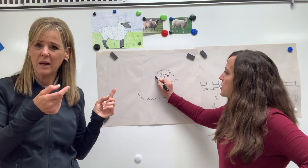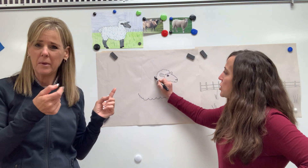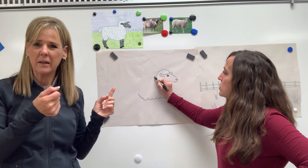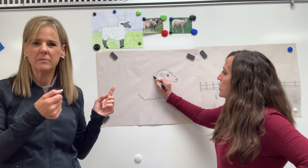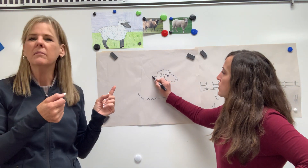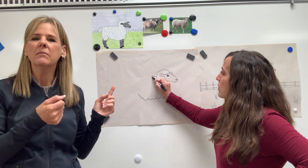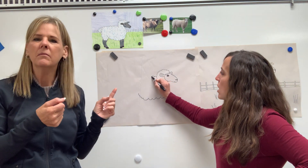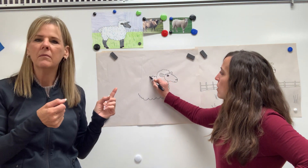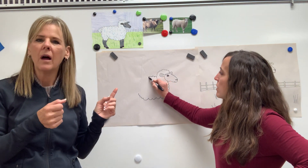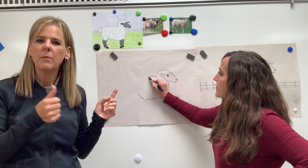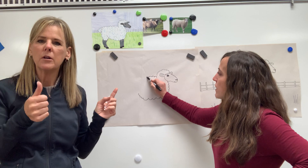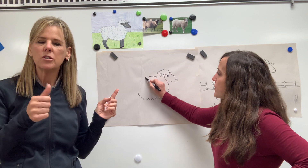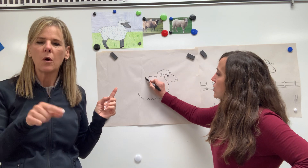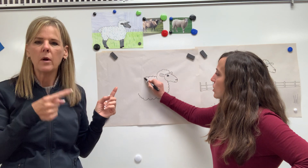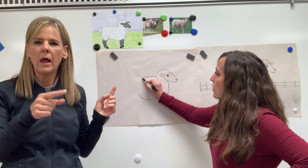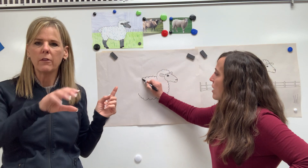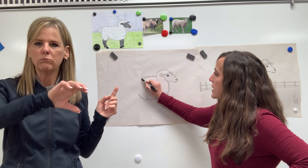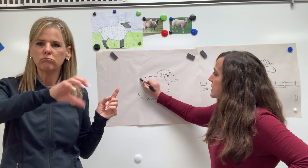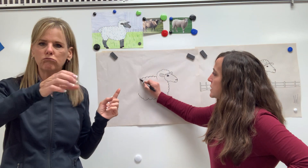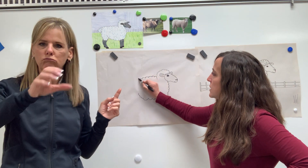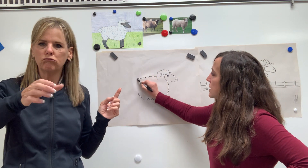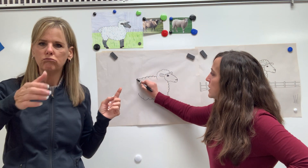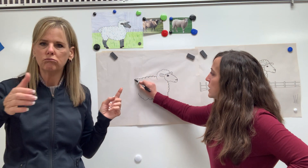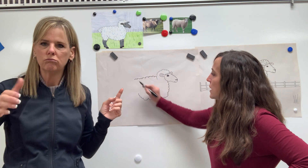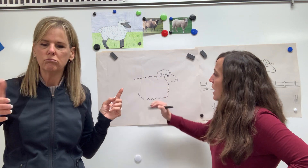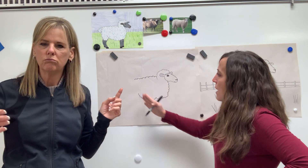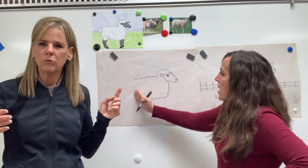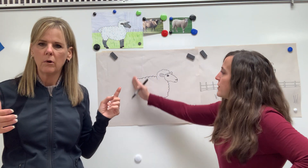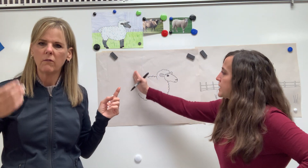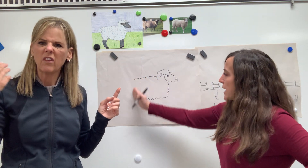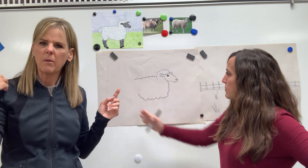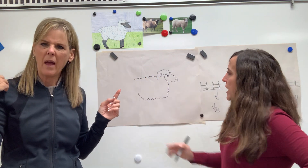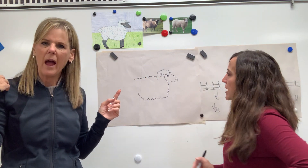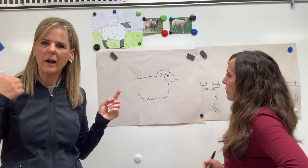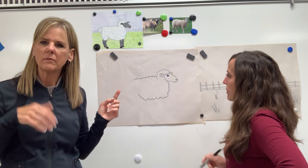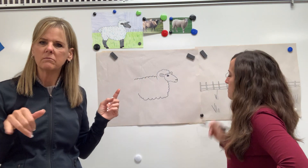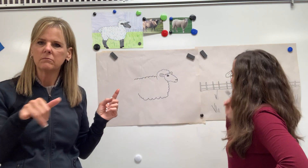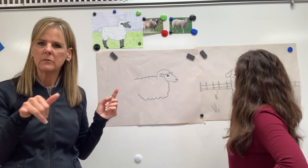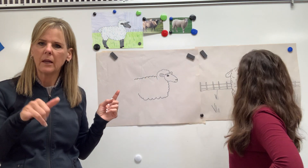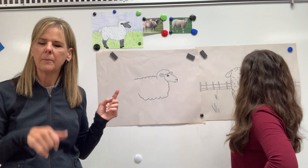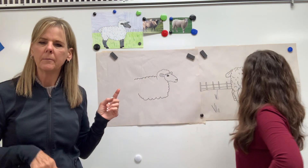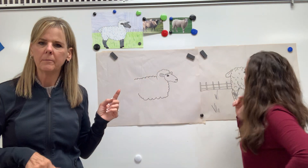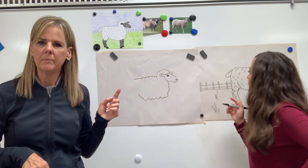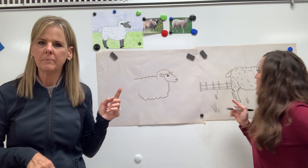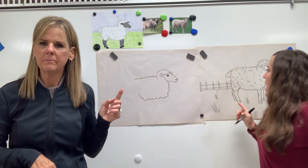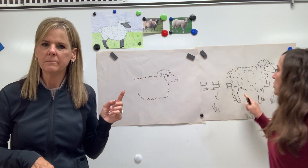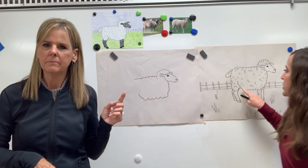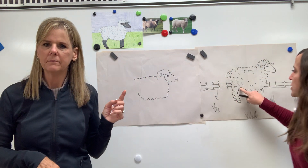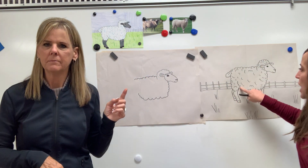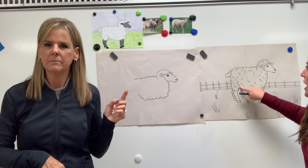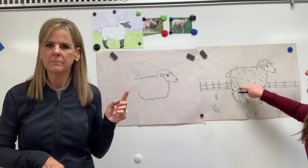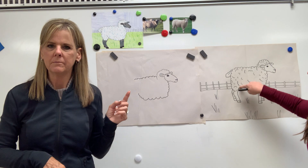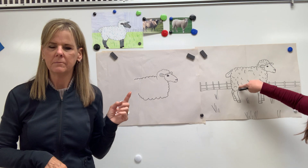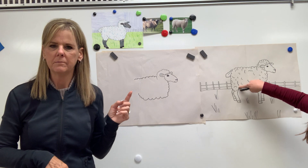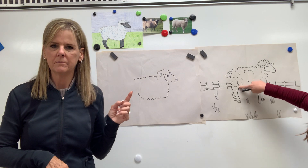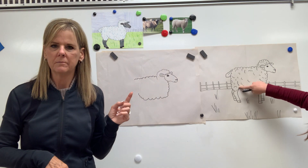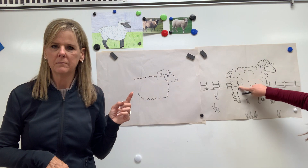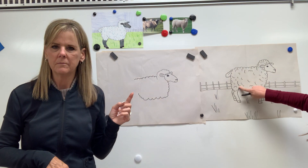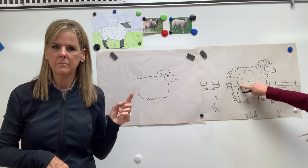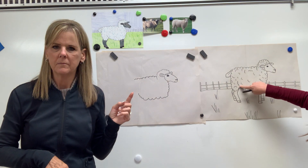show another row of fluffy curve lines about the same length. Now there's kind of an extra little fluffy